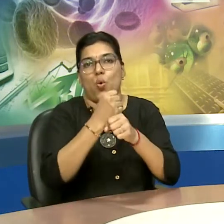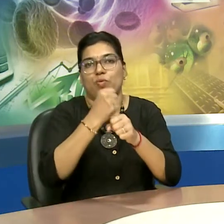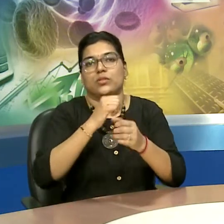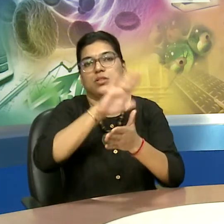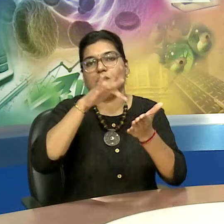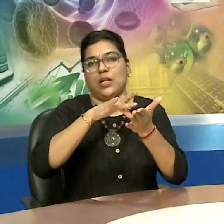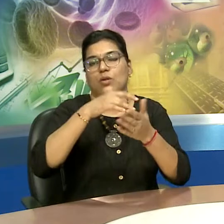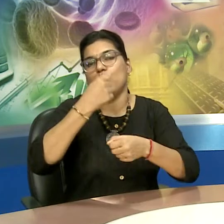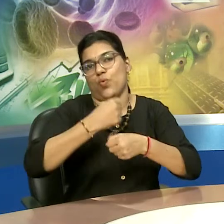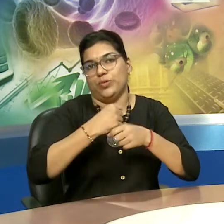Fifth point,